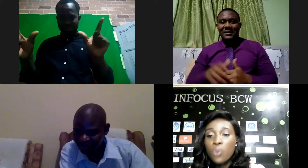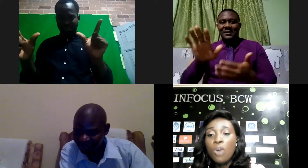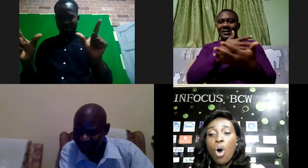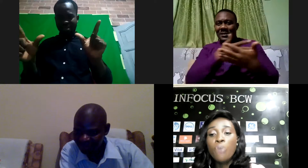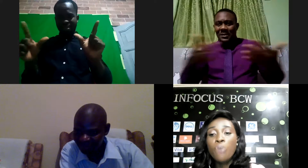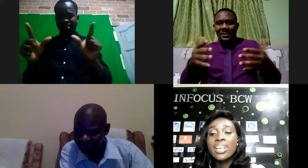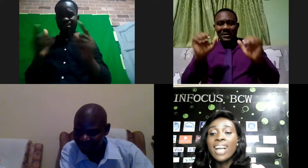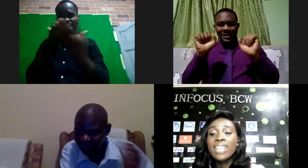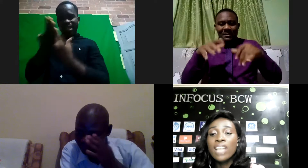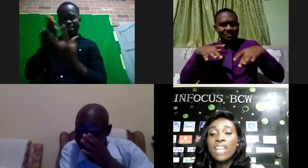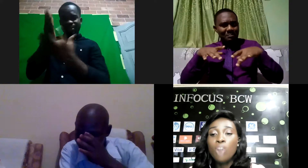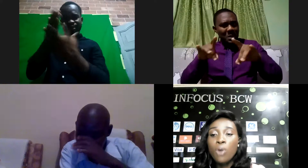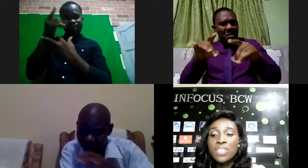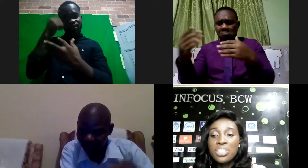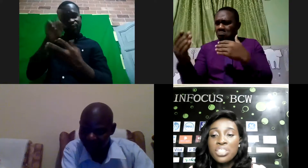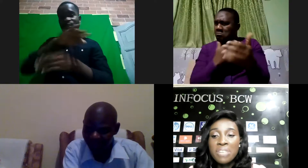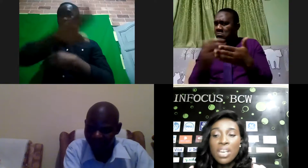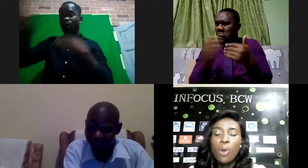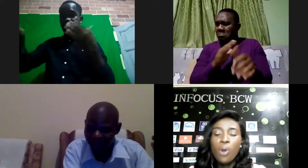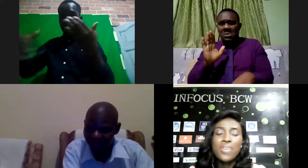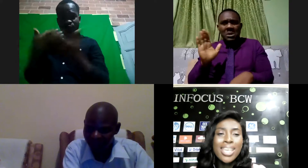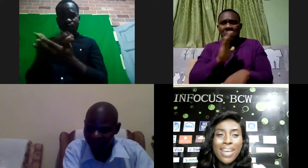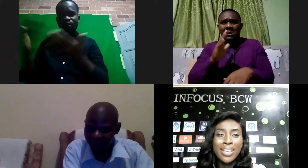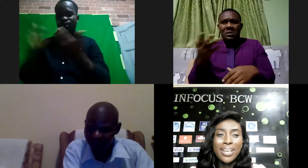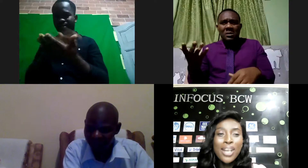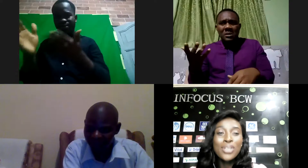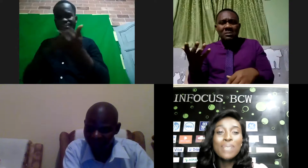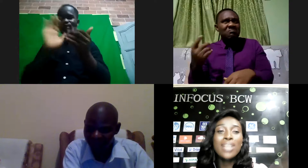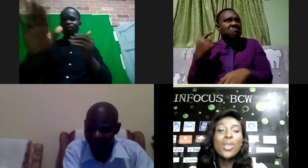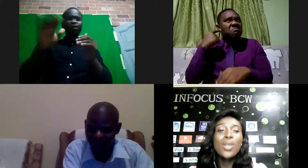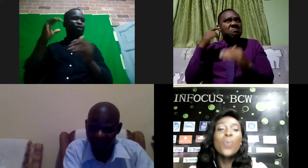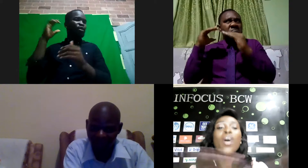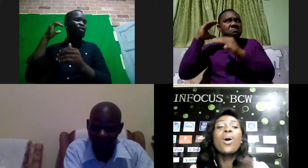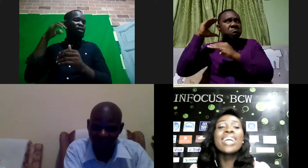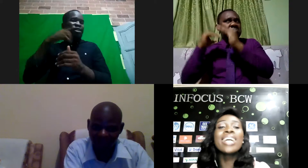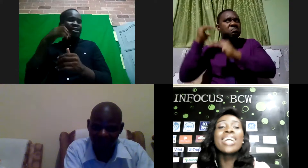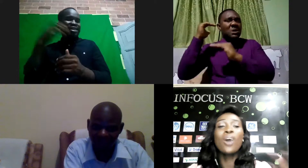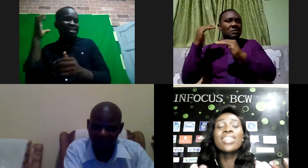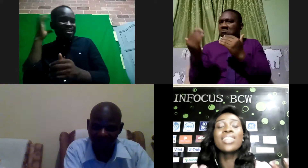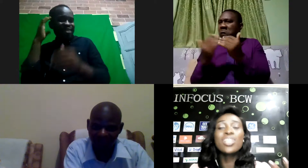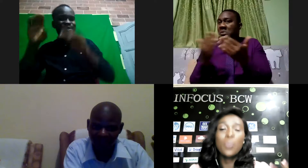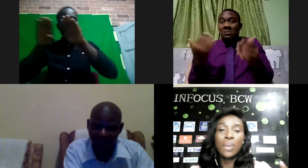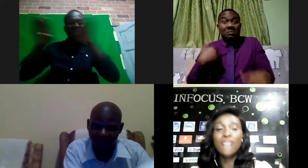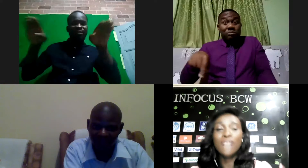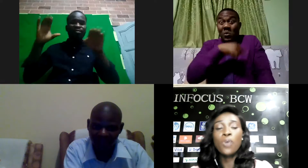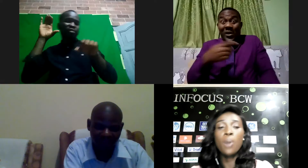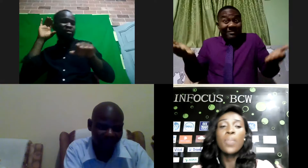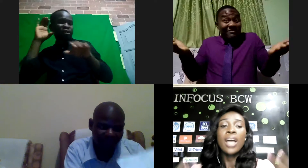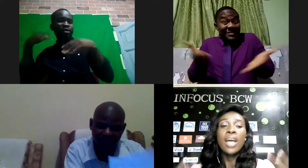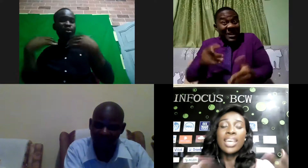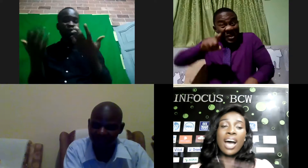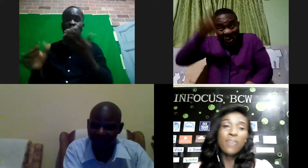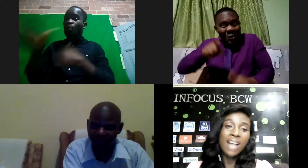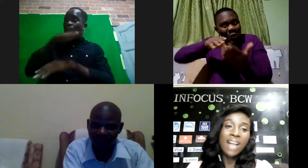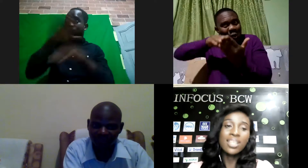accessible for all regardless of degree of hearing. So it means we all here on this platform